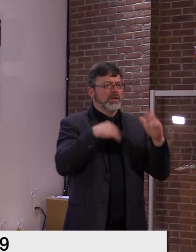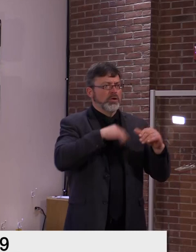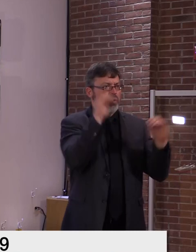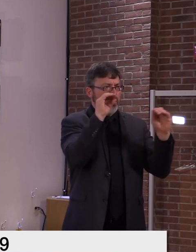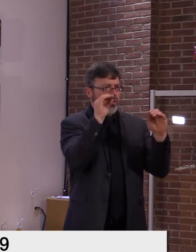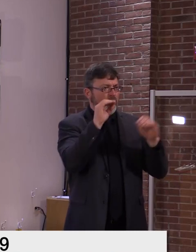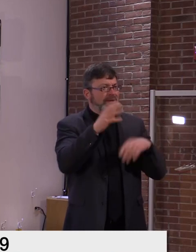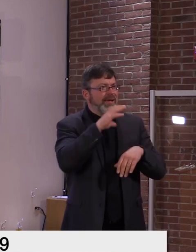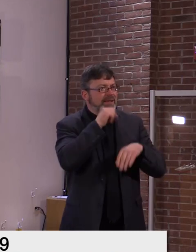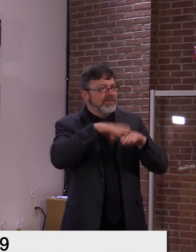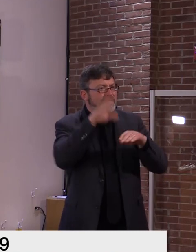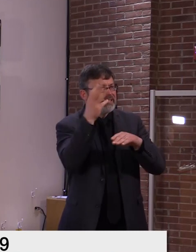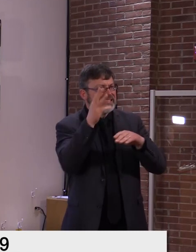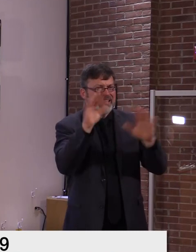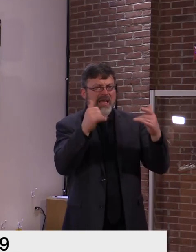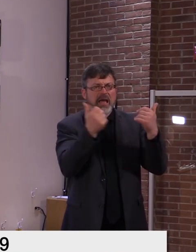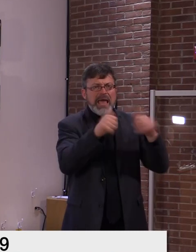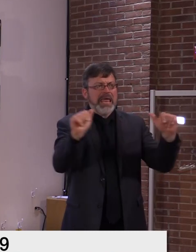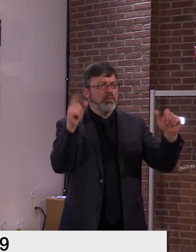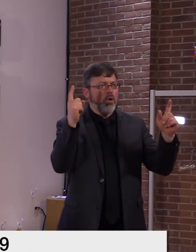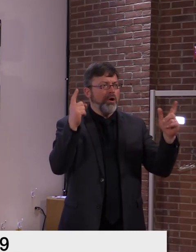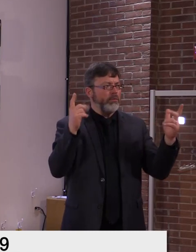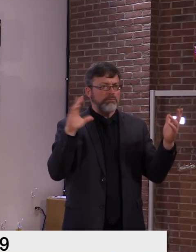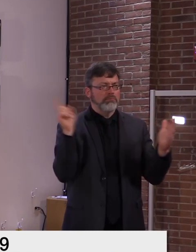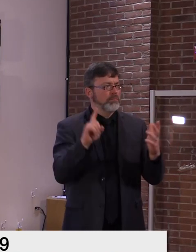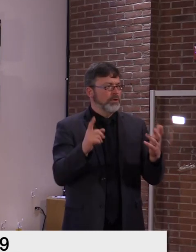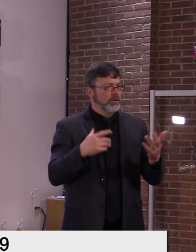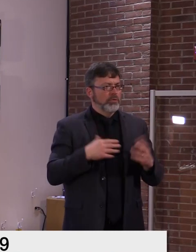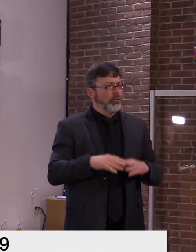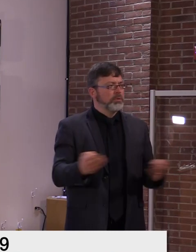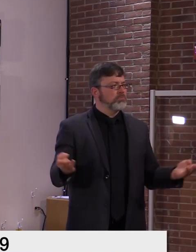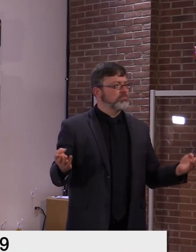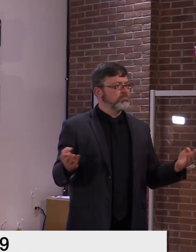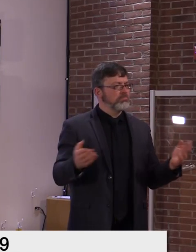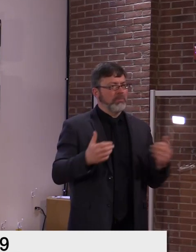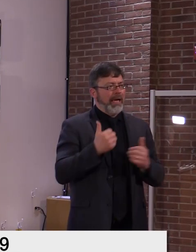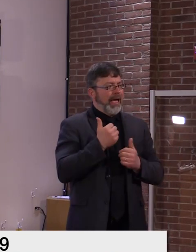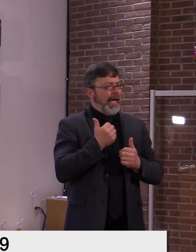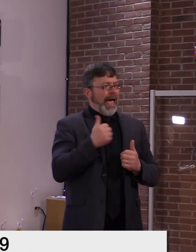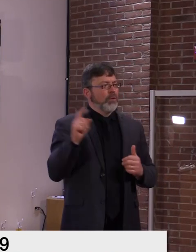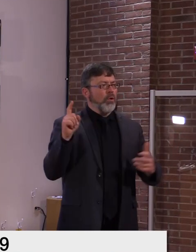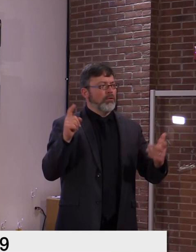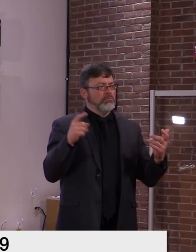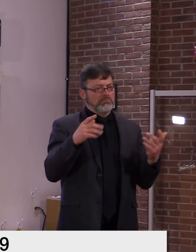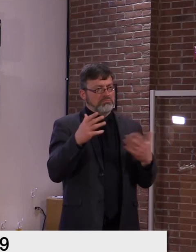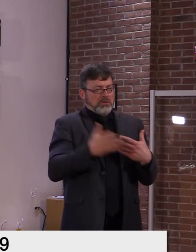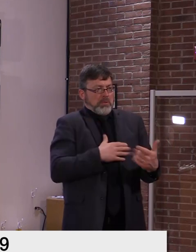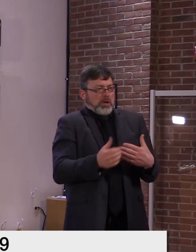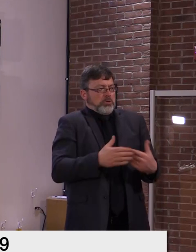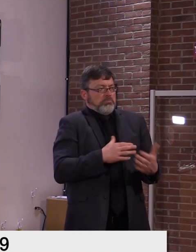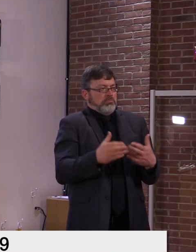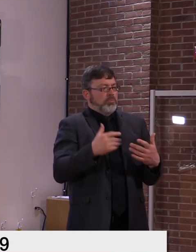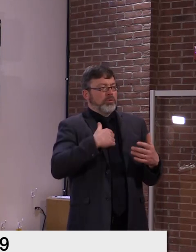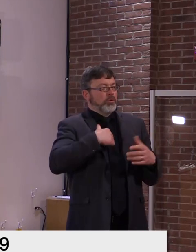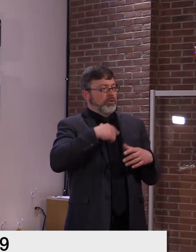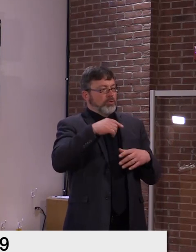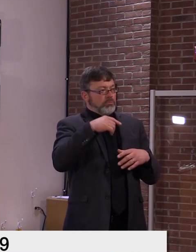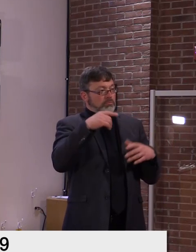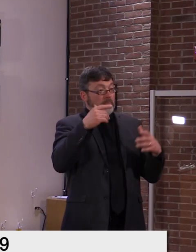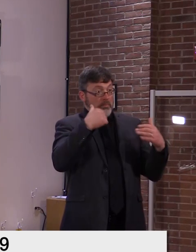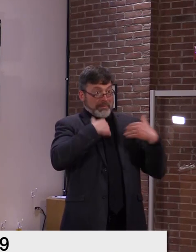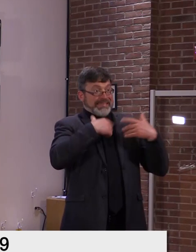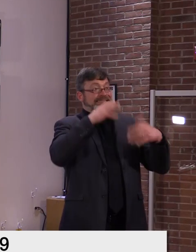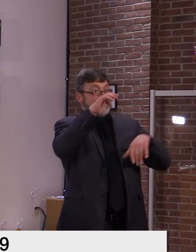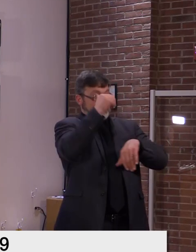you can do it. You know, we're opening it up to everybody, and by the 19th, it's not going to matter. So there is protocols, but I have said